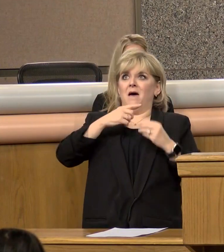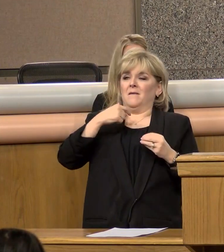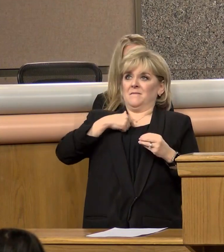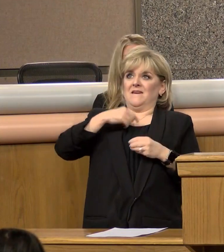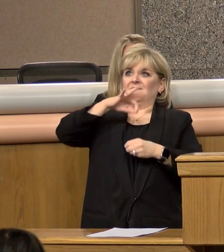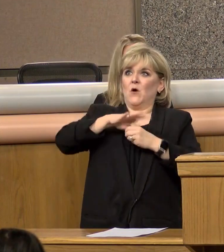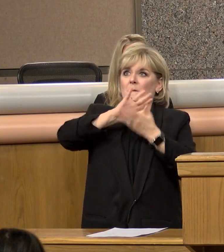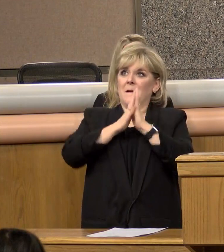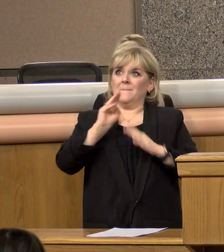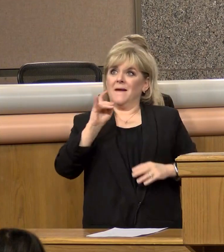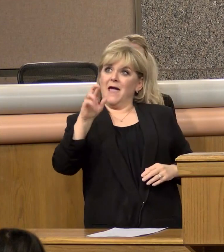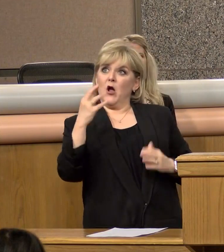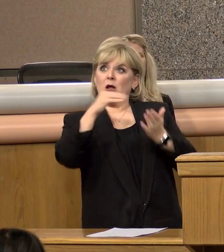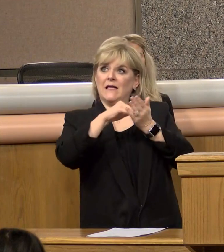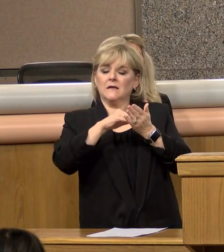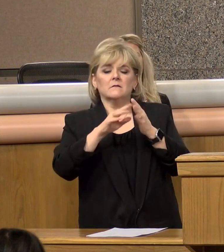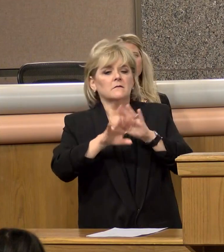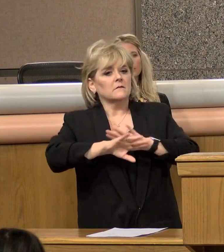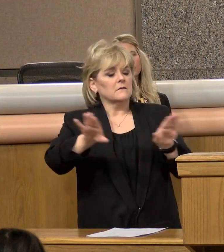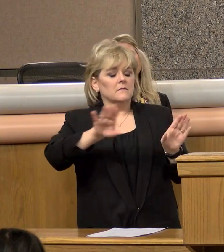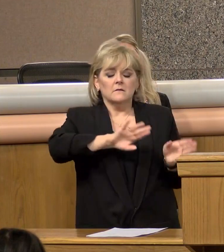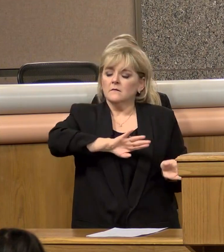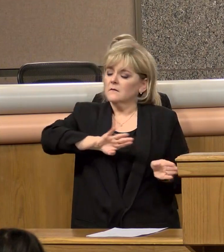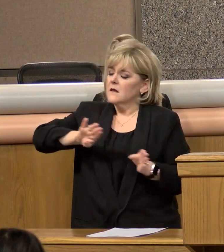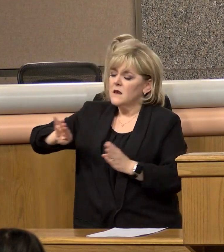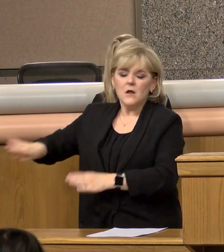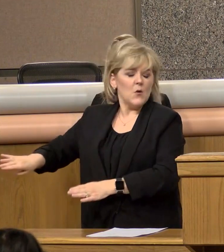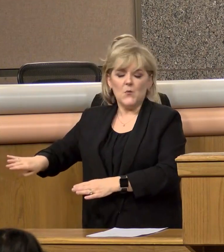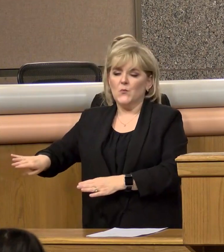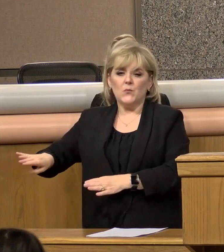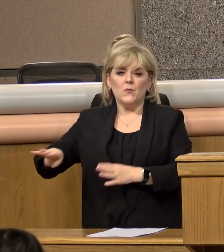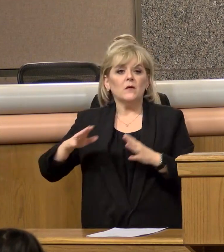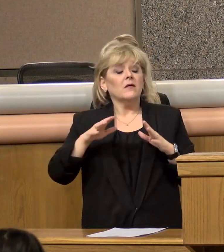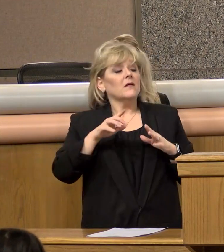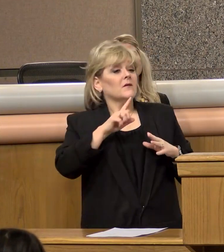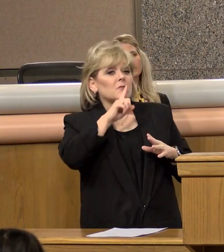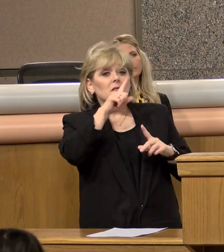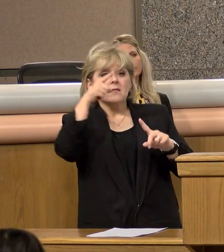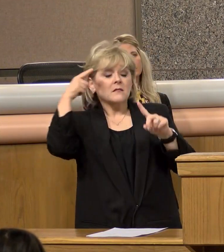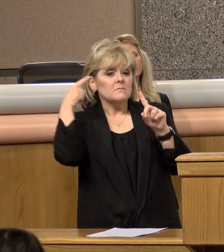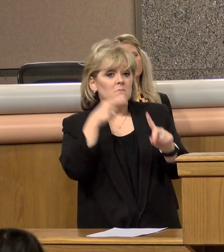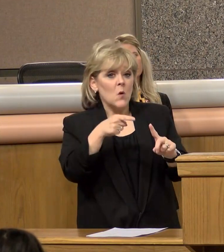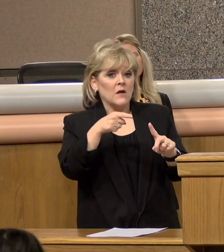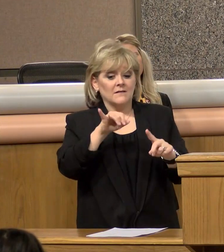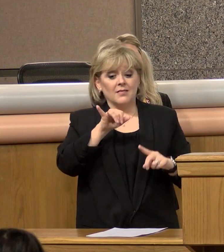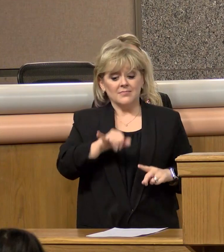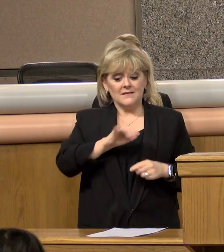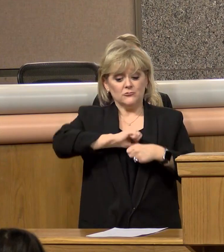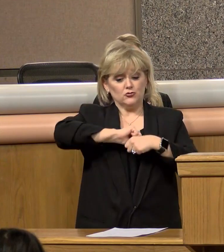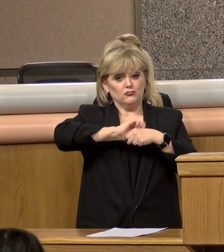It's a decision to be made to slow down the spread of this virus